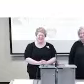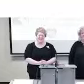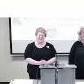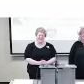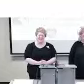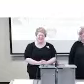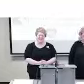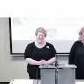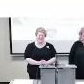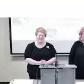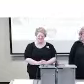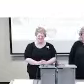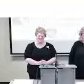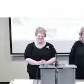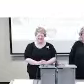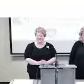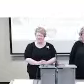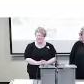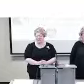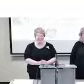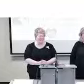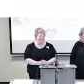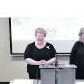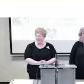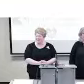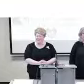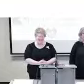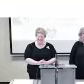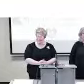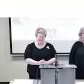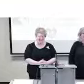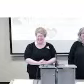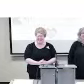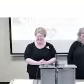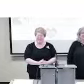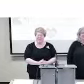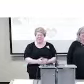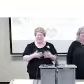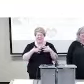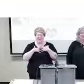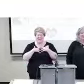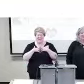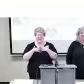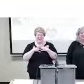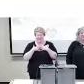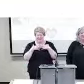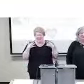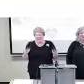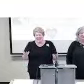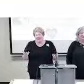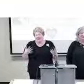many young people in other countries who aren't allowed to be educated we have a